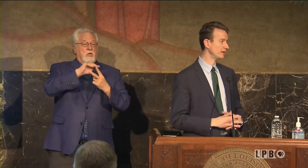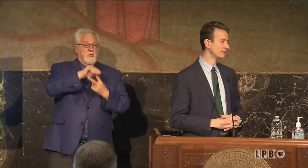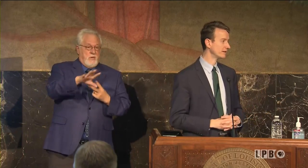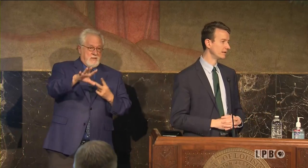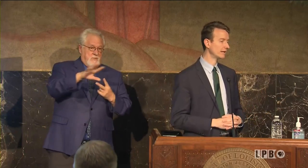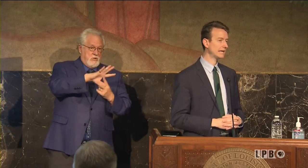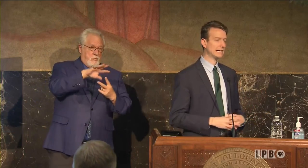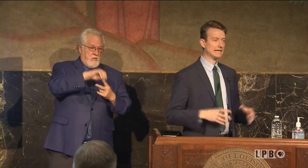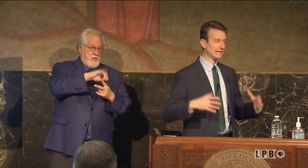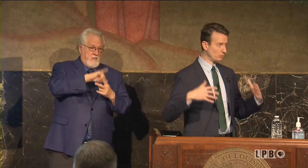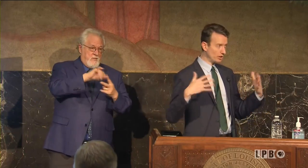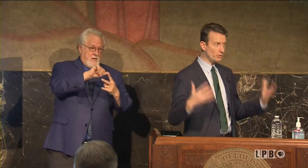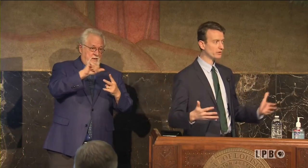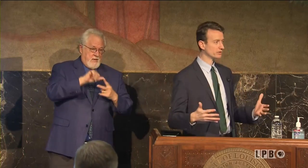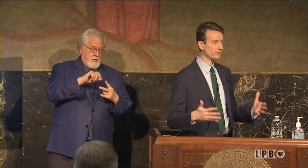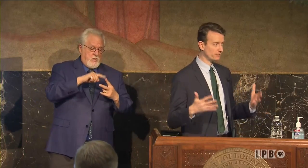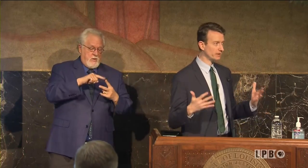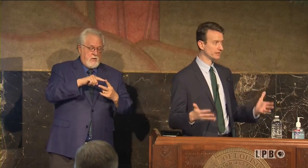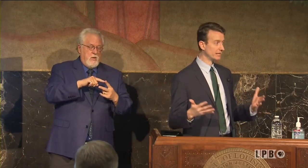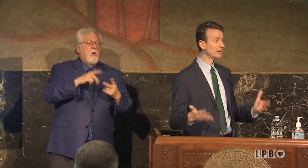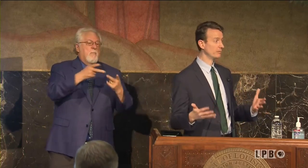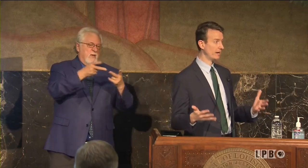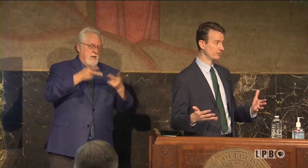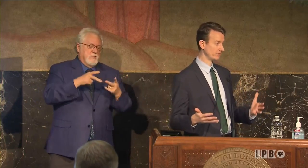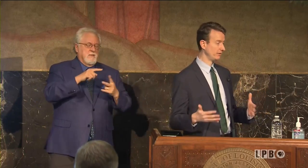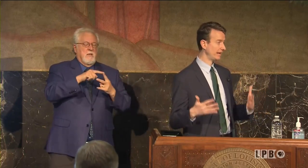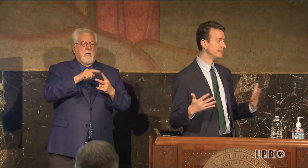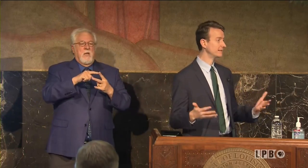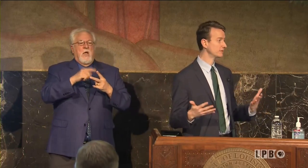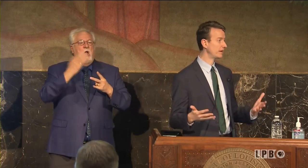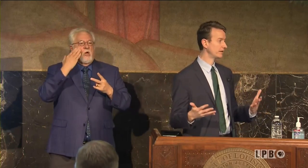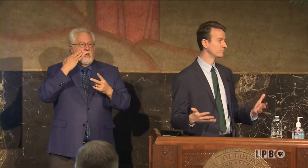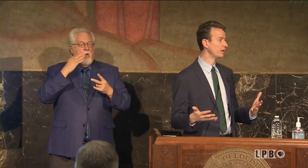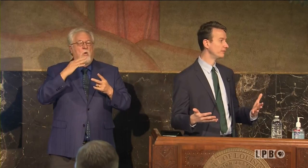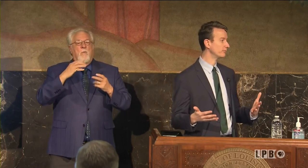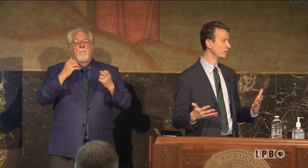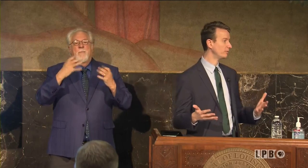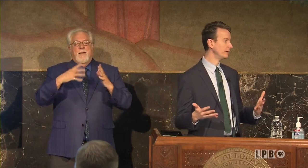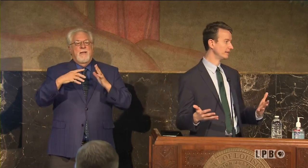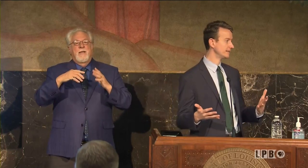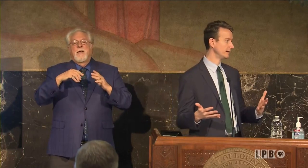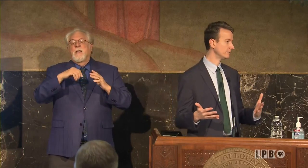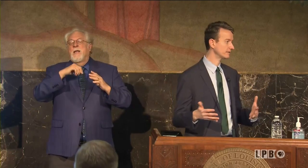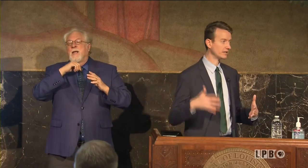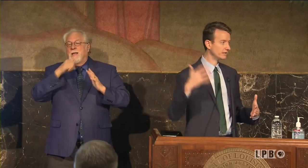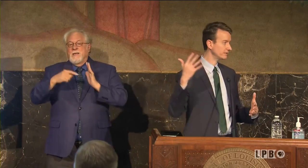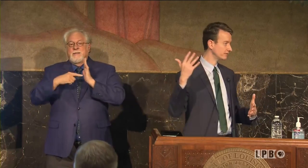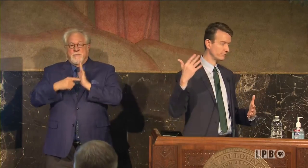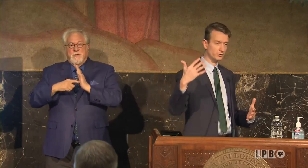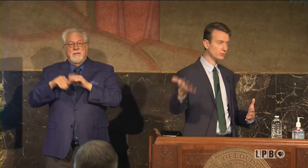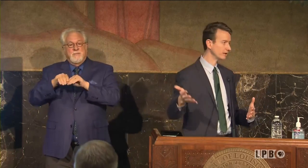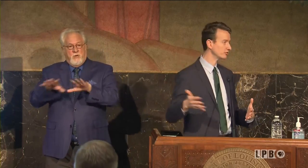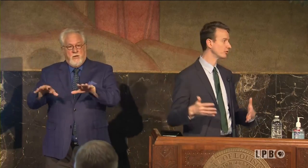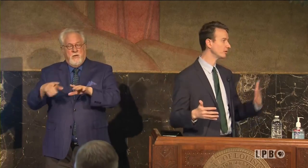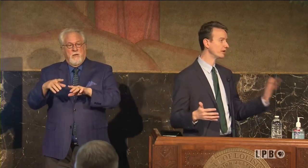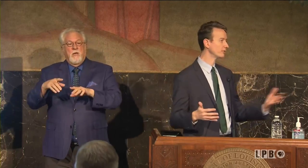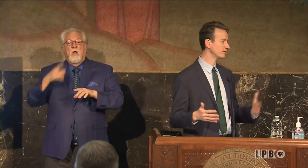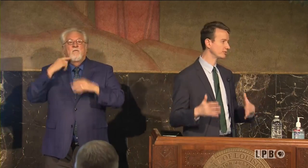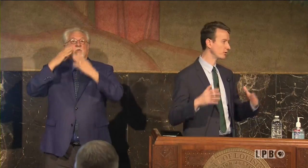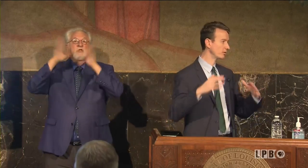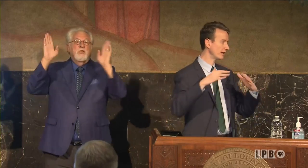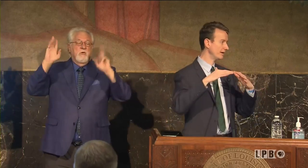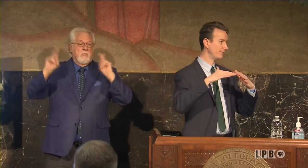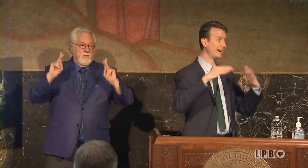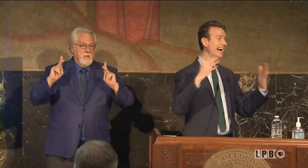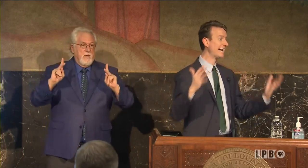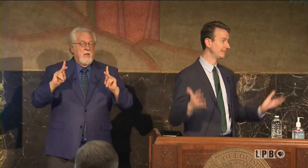transmission within that setting. We know that there's a significant amount of asymptomatic spread from COVID-19. Studies from the New England Journal and others